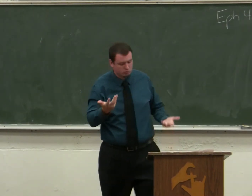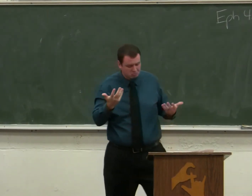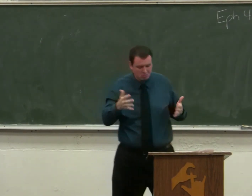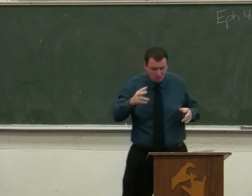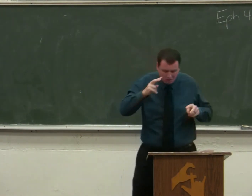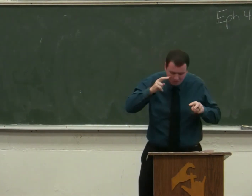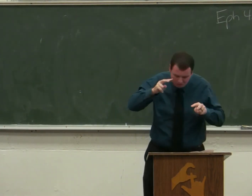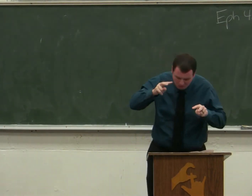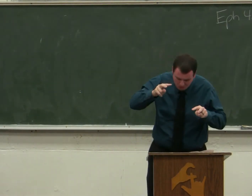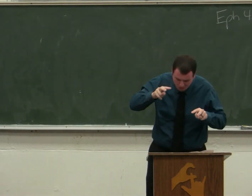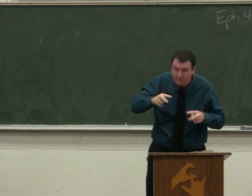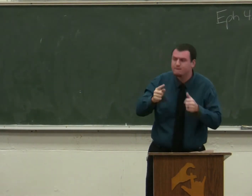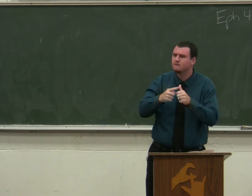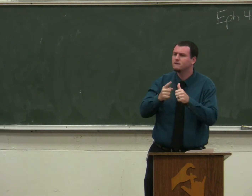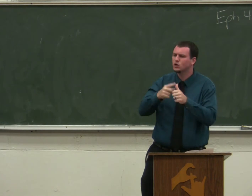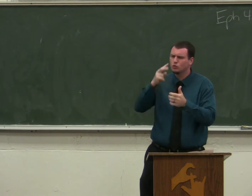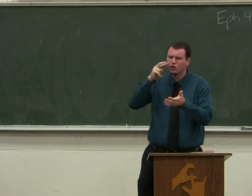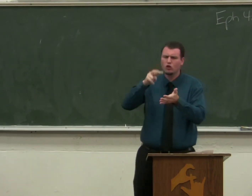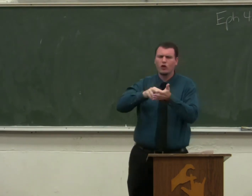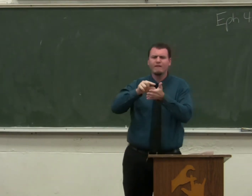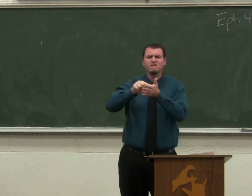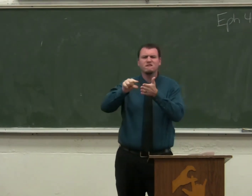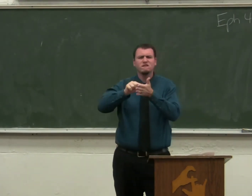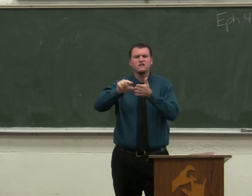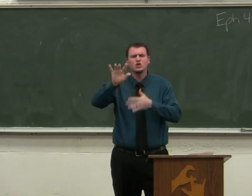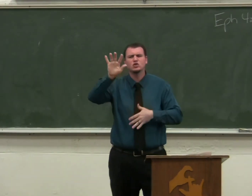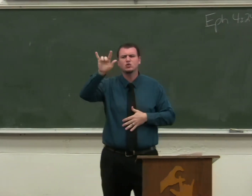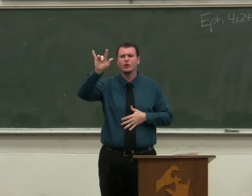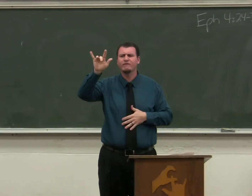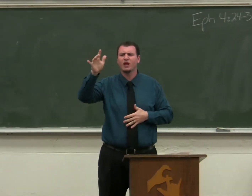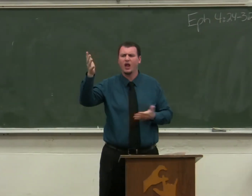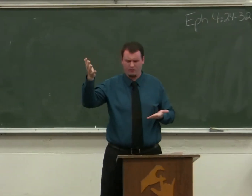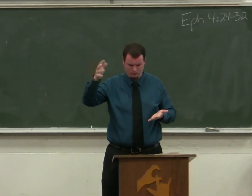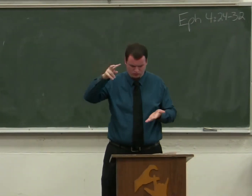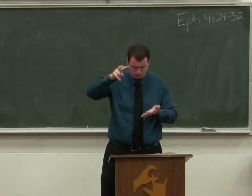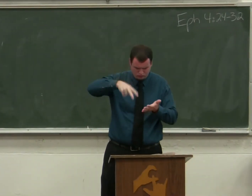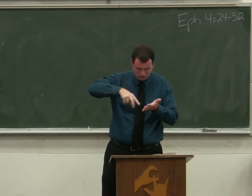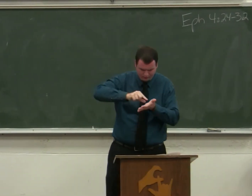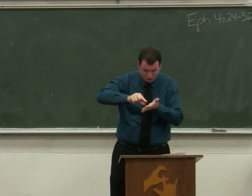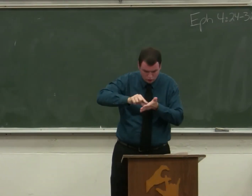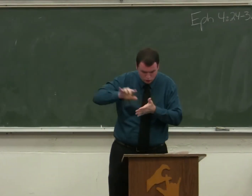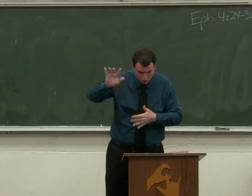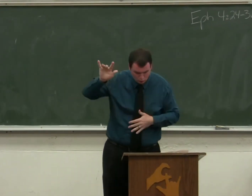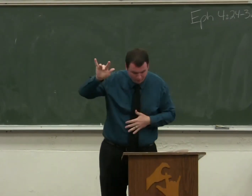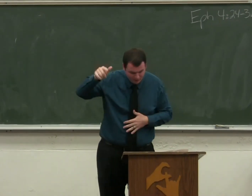think how you could change as well. Let's look at verse 25.